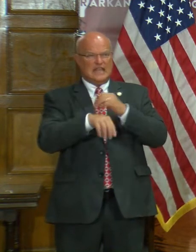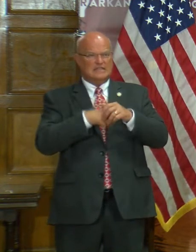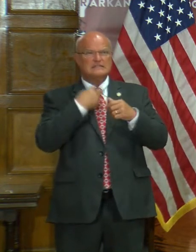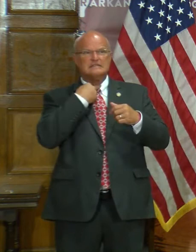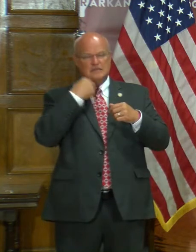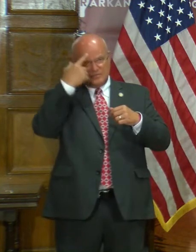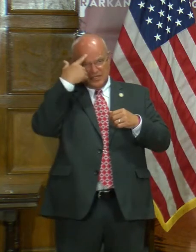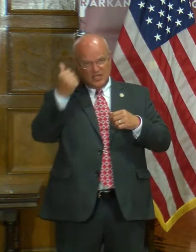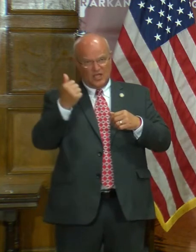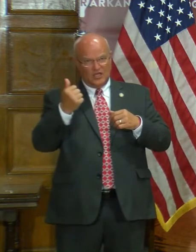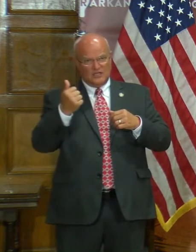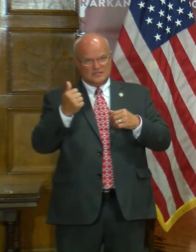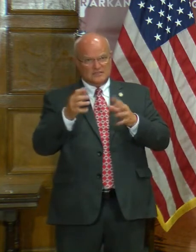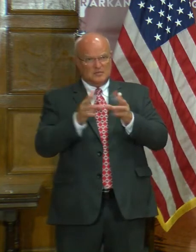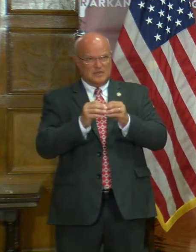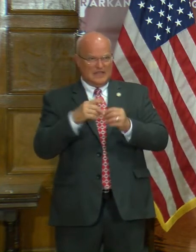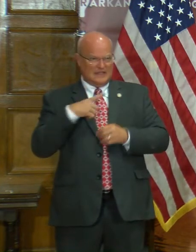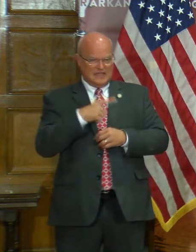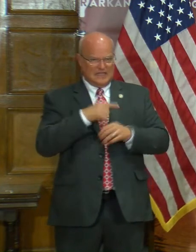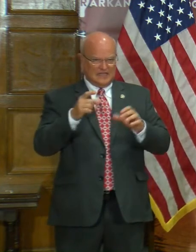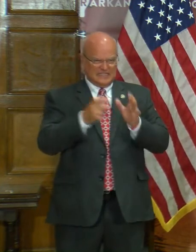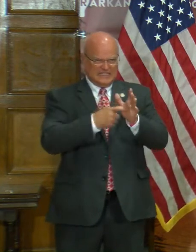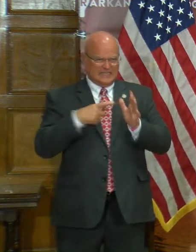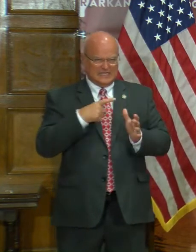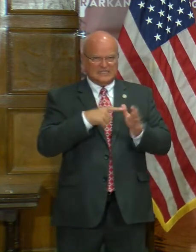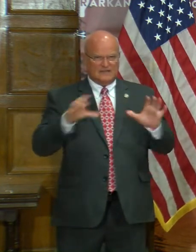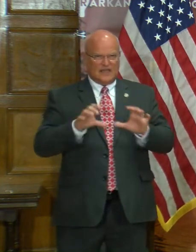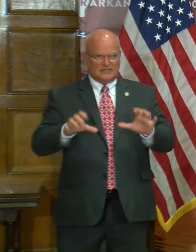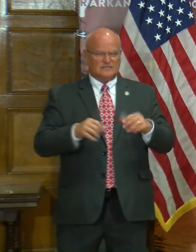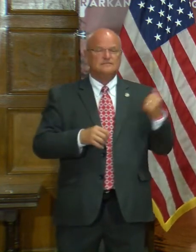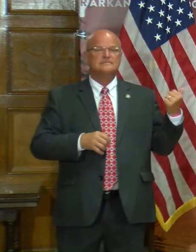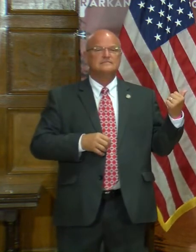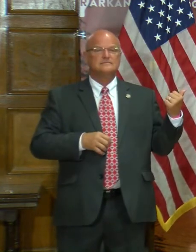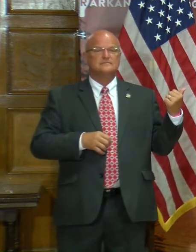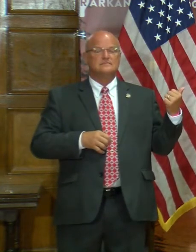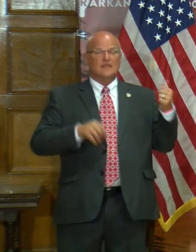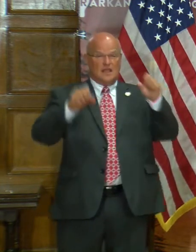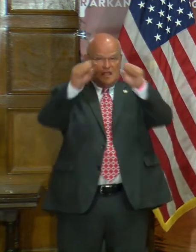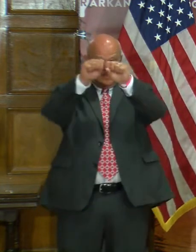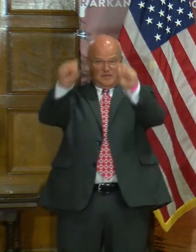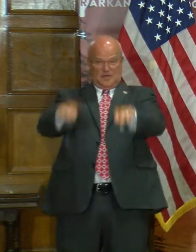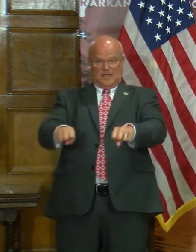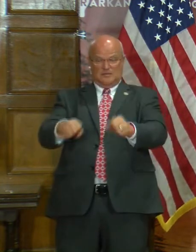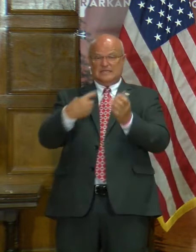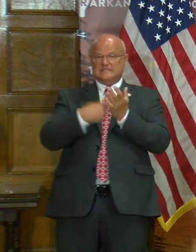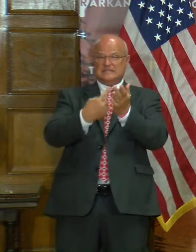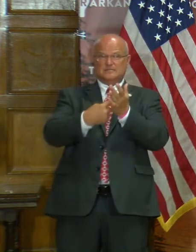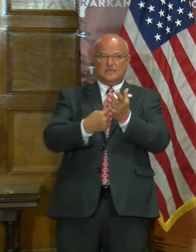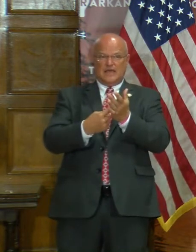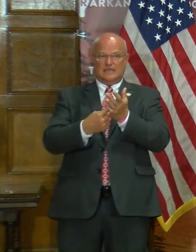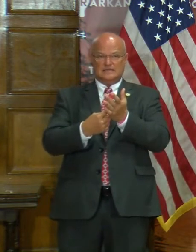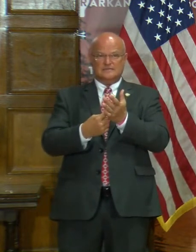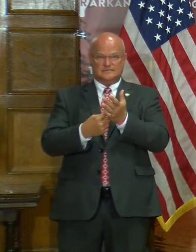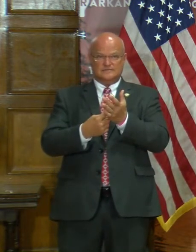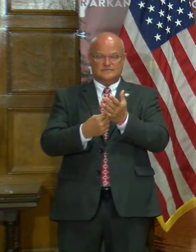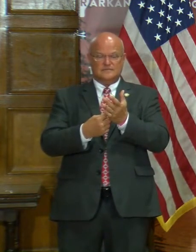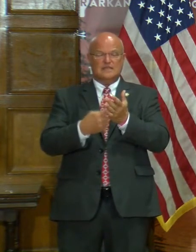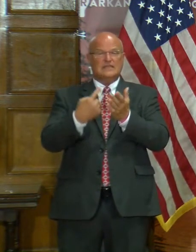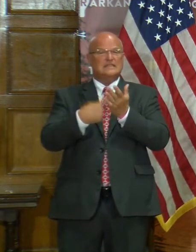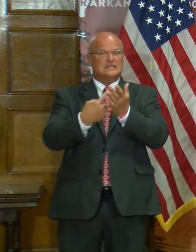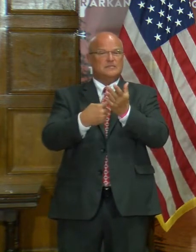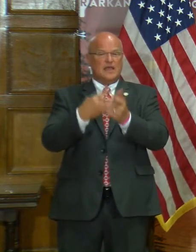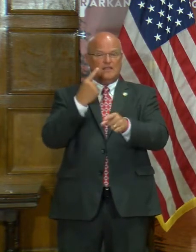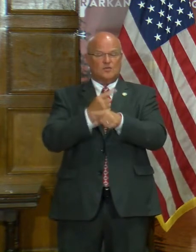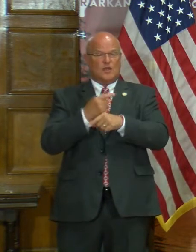tied because of it was needing legislative action. When it comes to the monuments, debate is fair. Debate